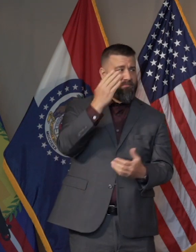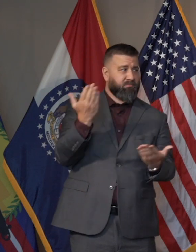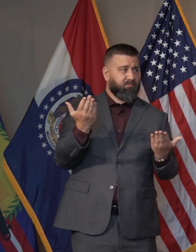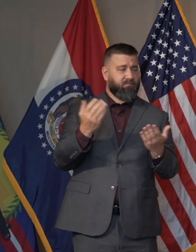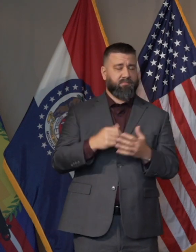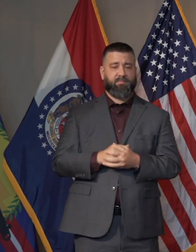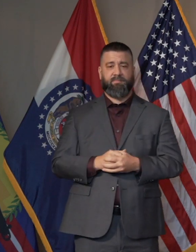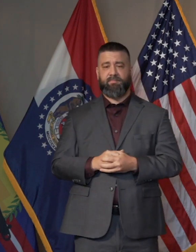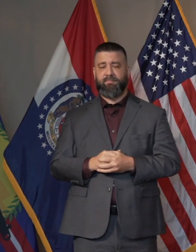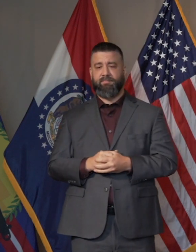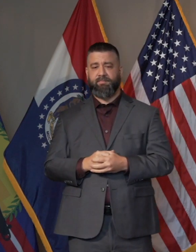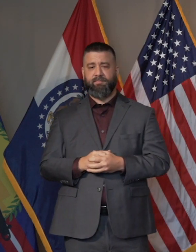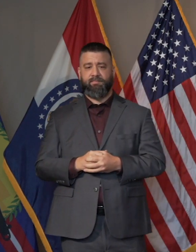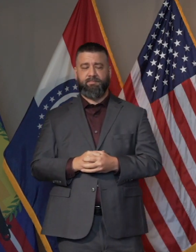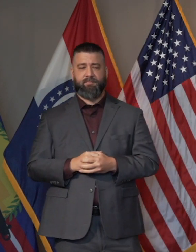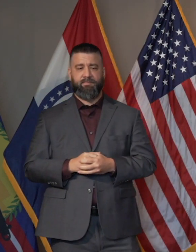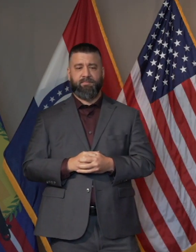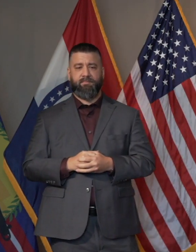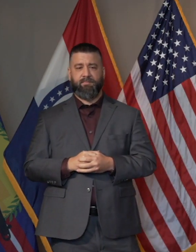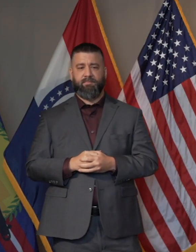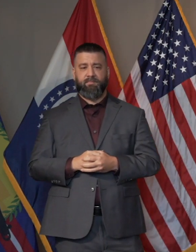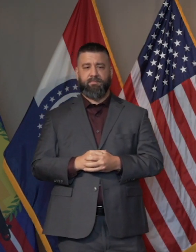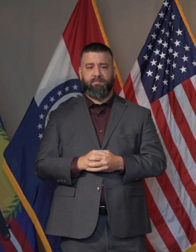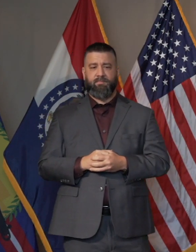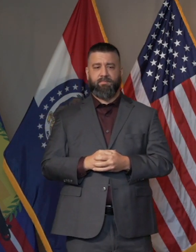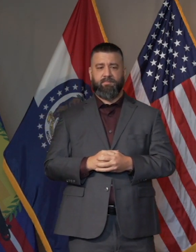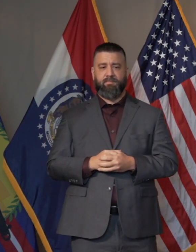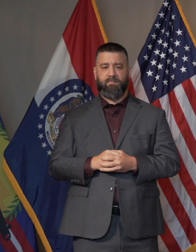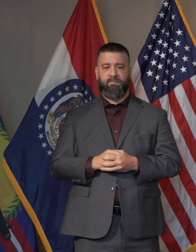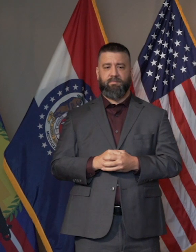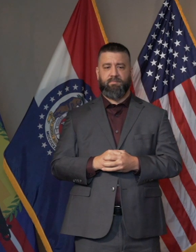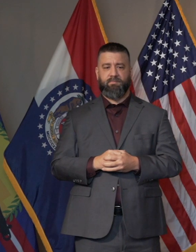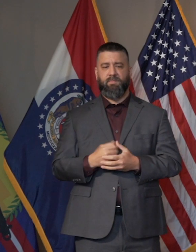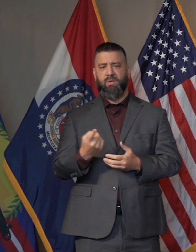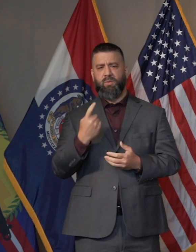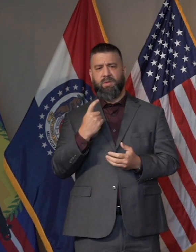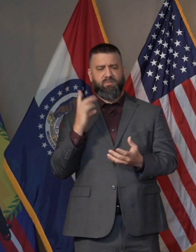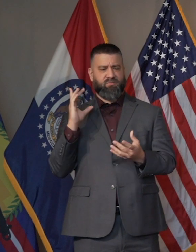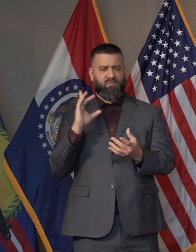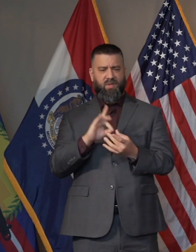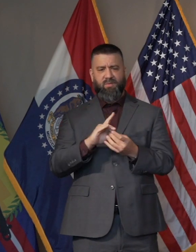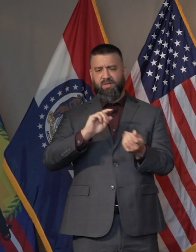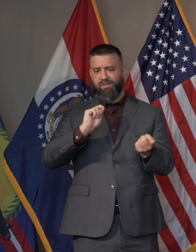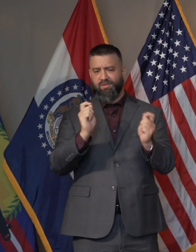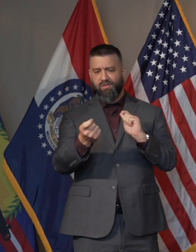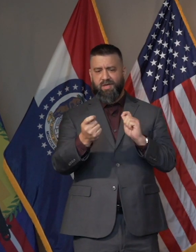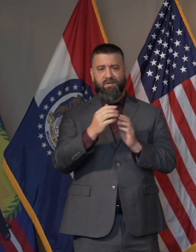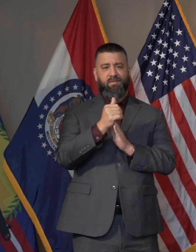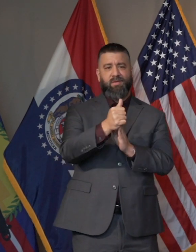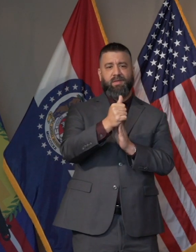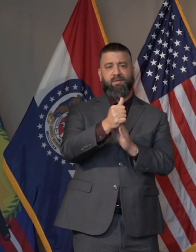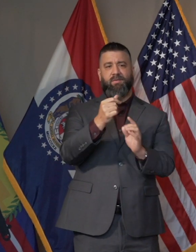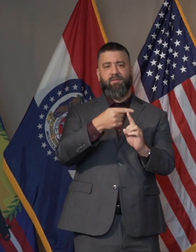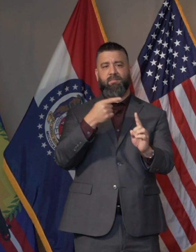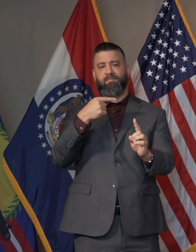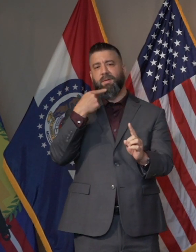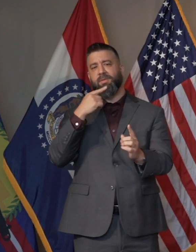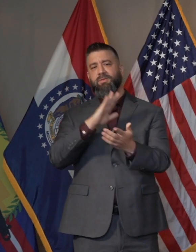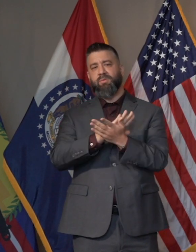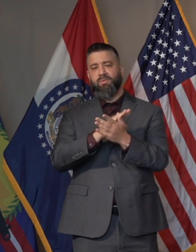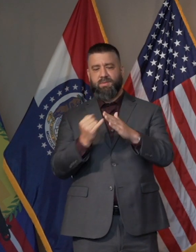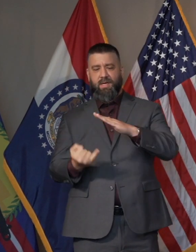the change in guidance from the state regarding public schools isolation and